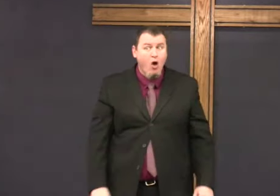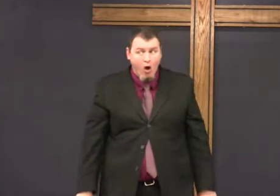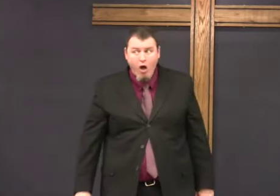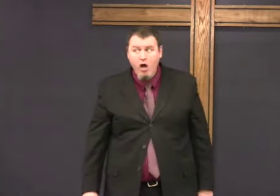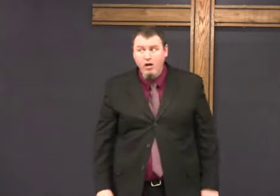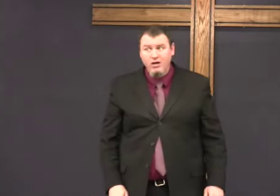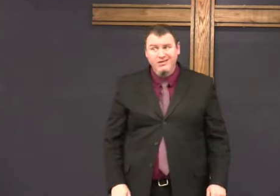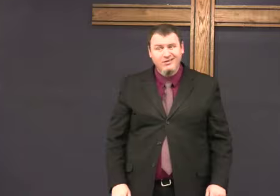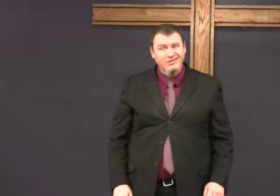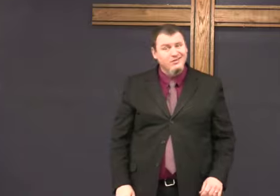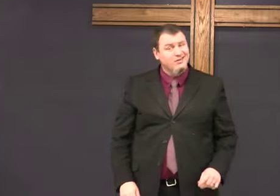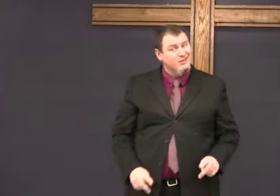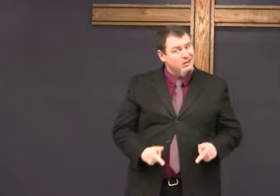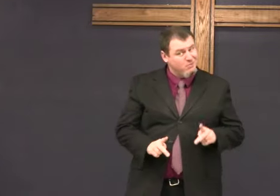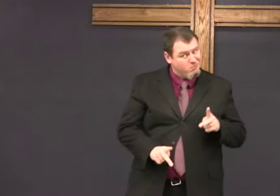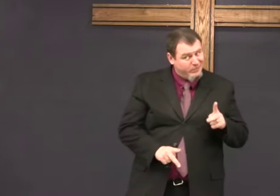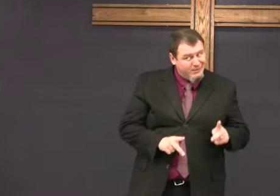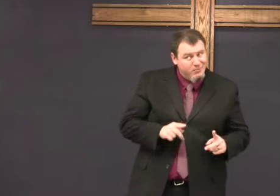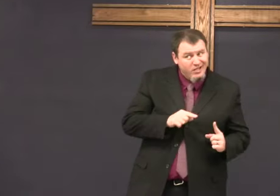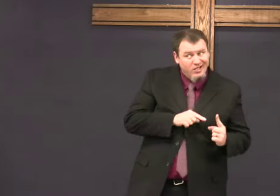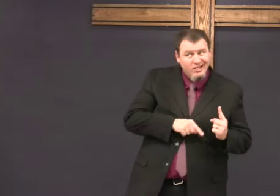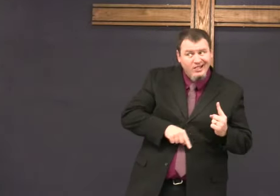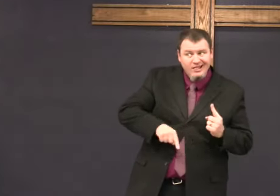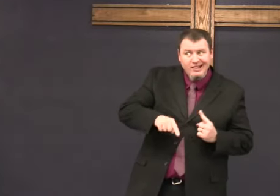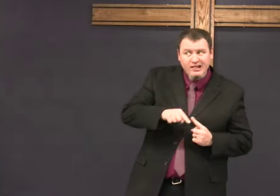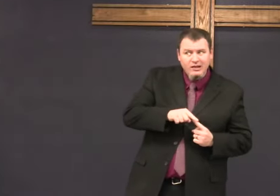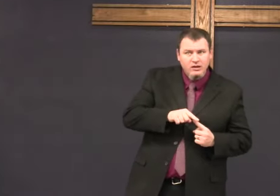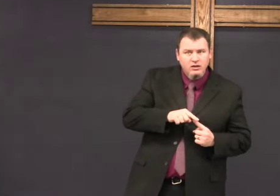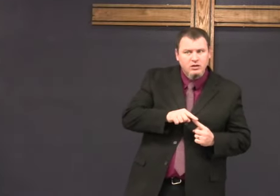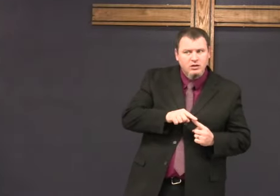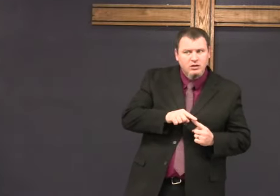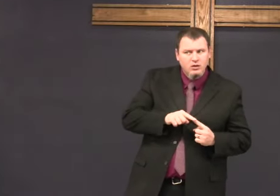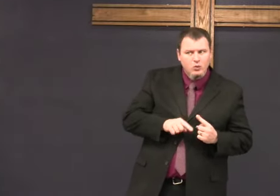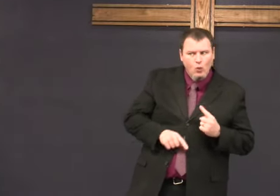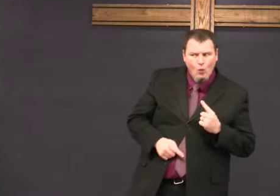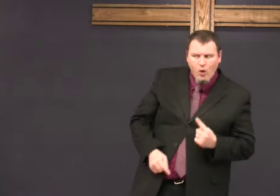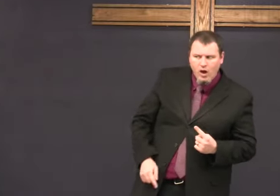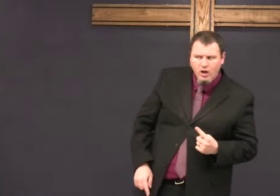And Nehemiah is still strong. But the people around him, no.